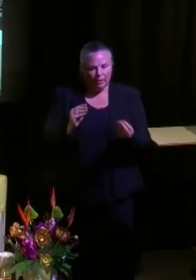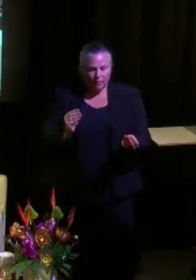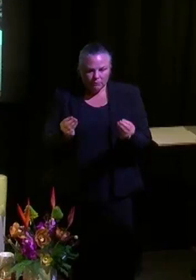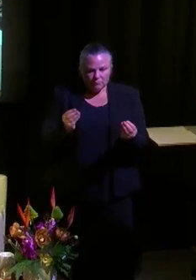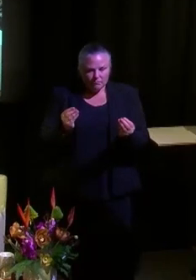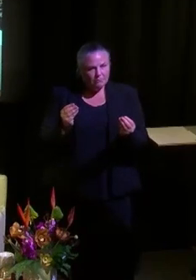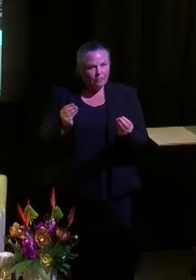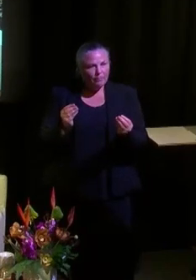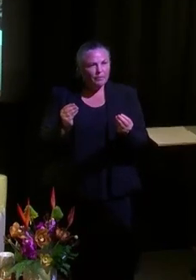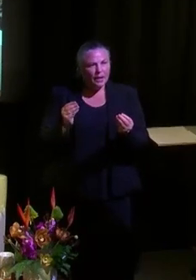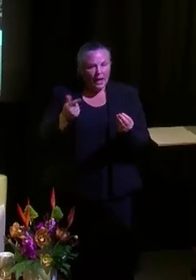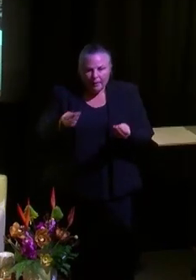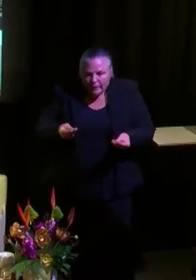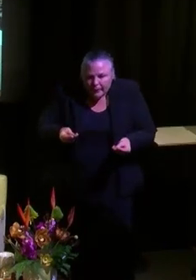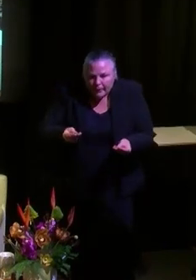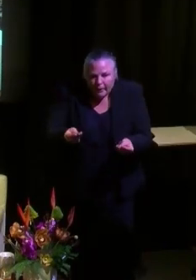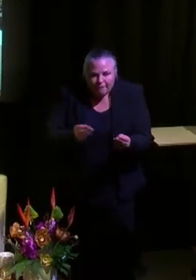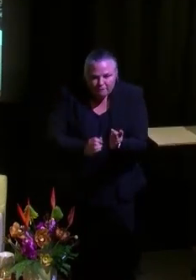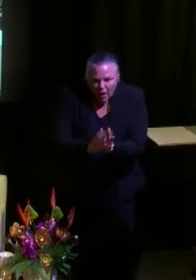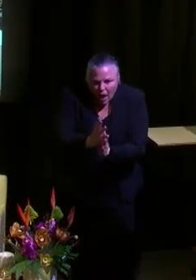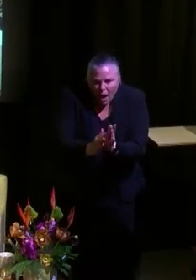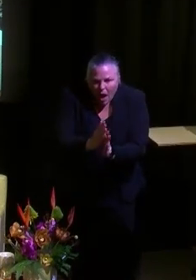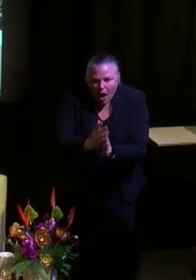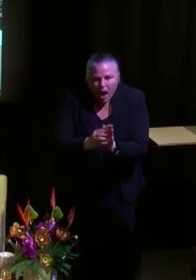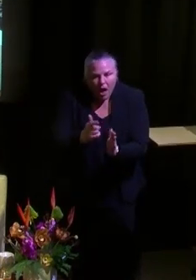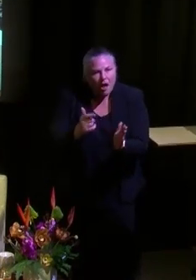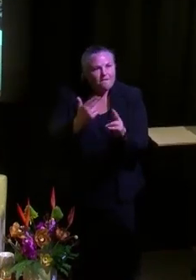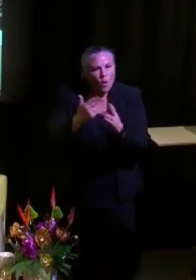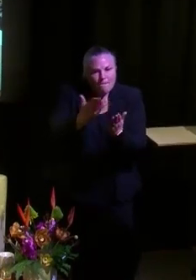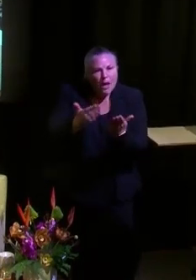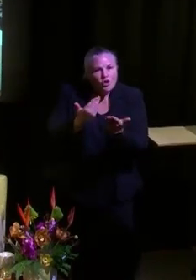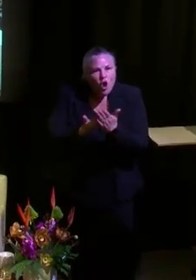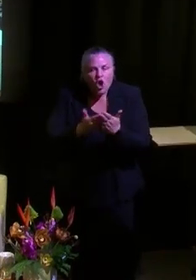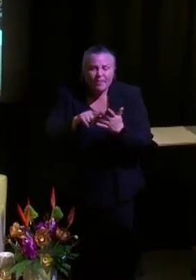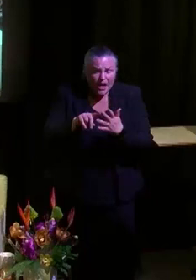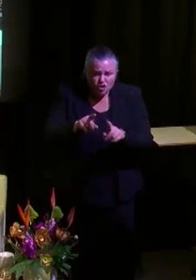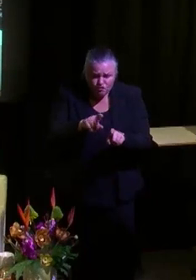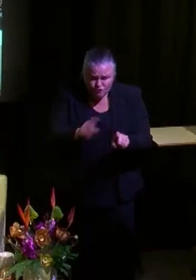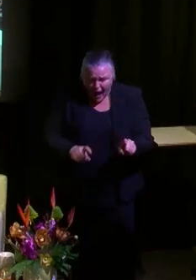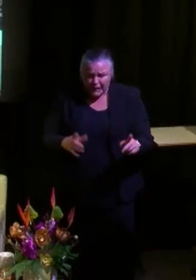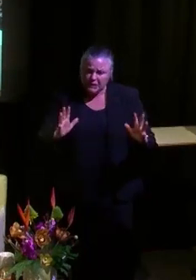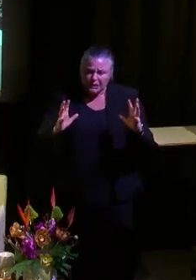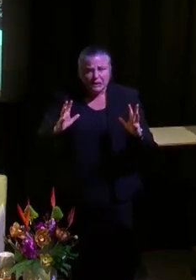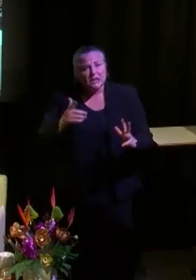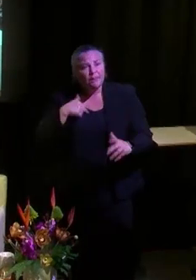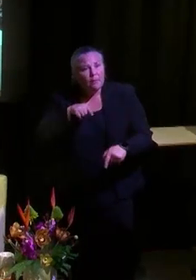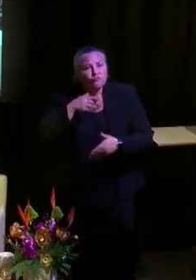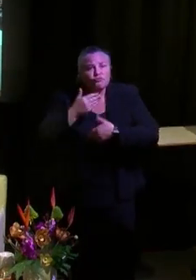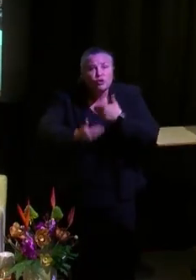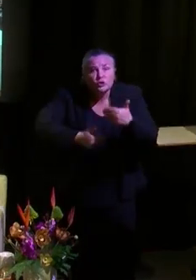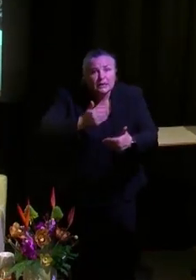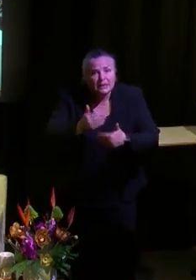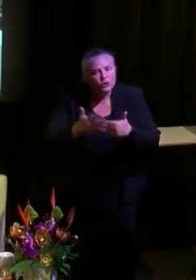it to get fired, and then it cracking, and then... you know, these kind of laborious processes that you go through, or